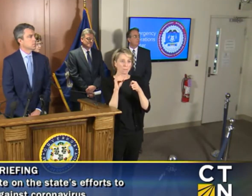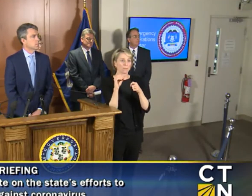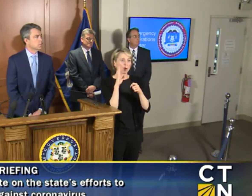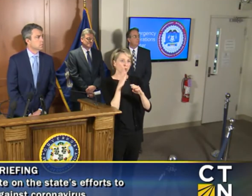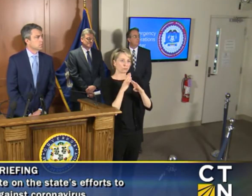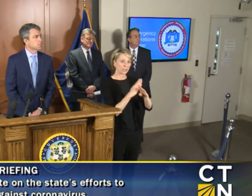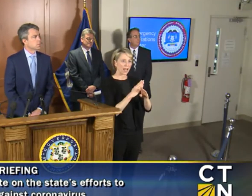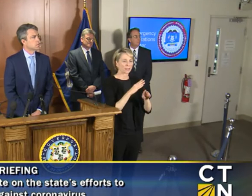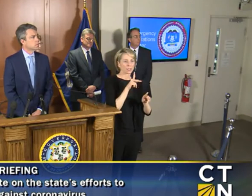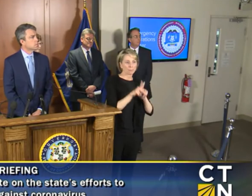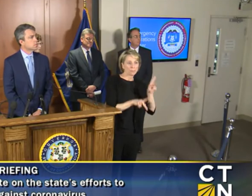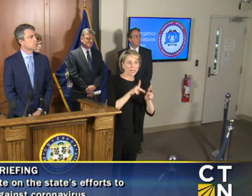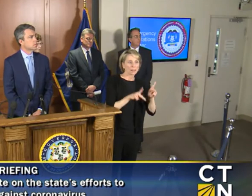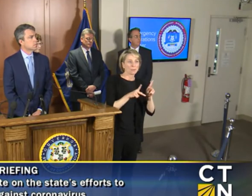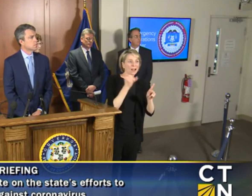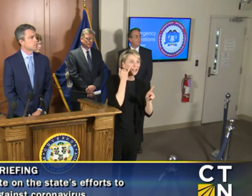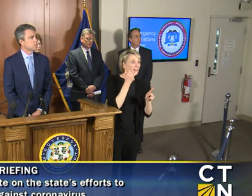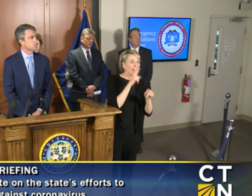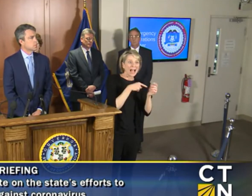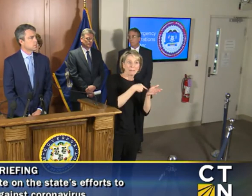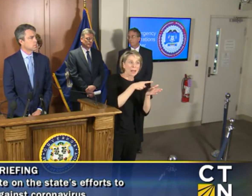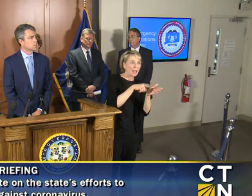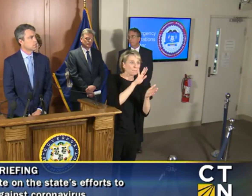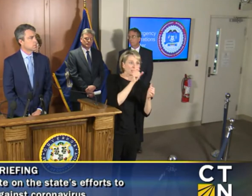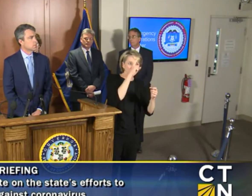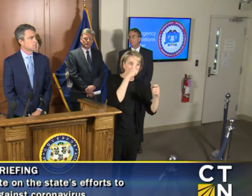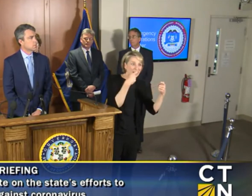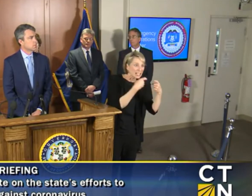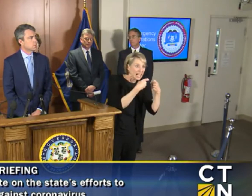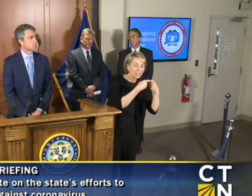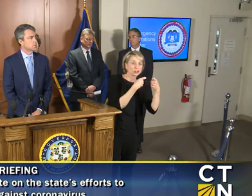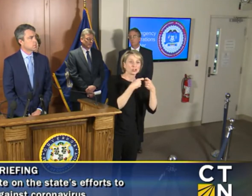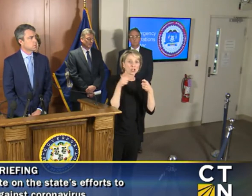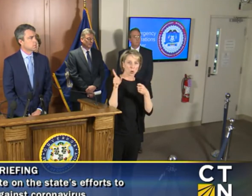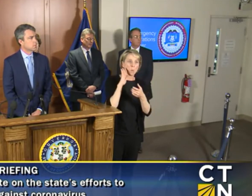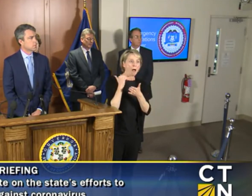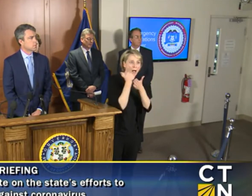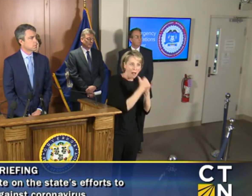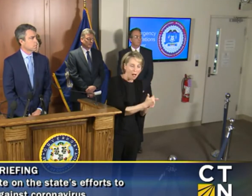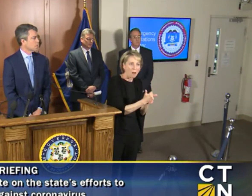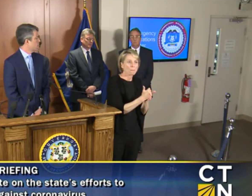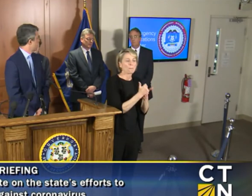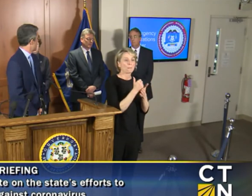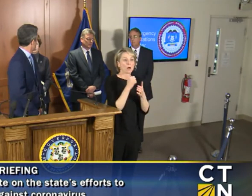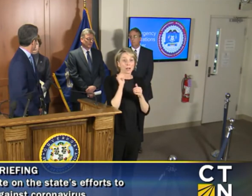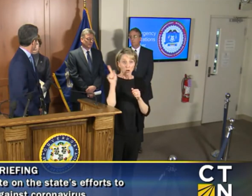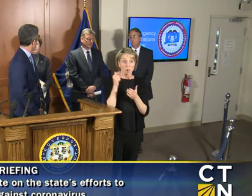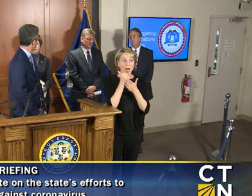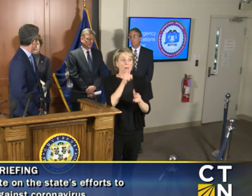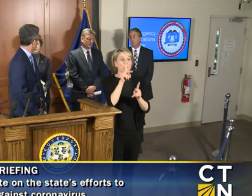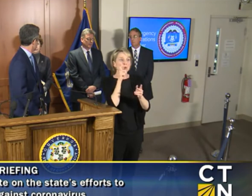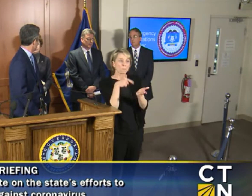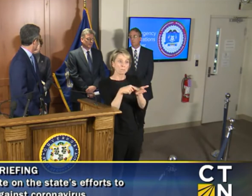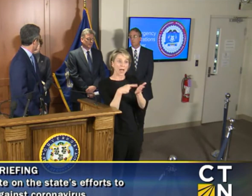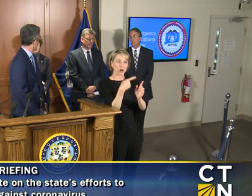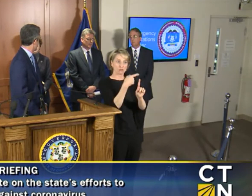protect renters who might be facing eviction or be struggling to pay their rent at this time?